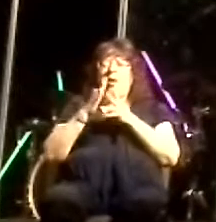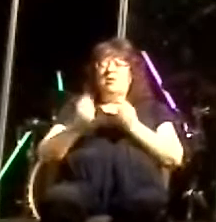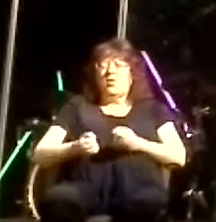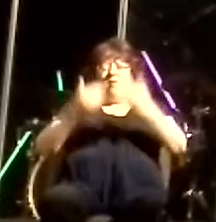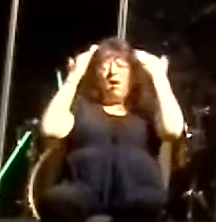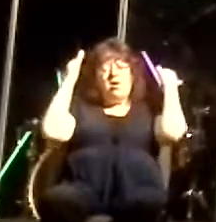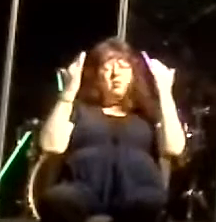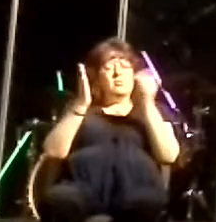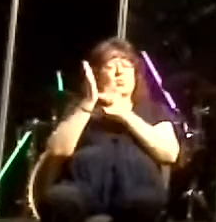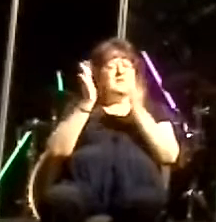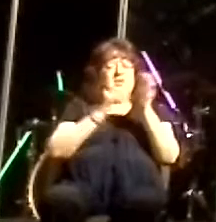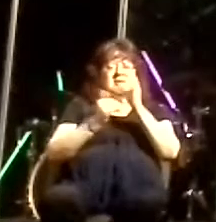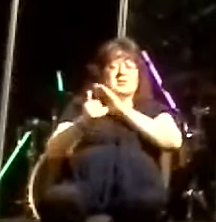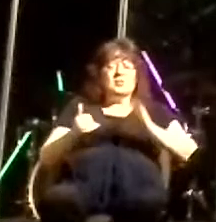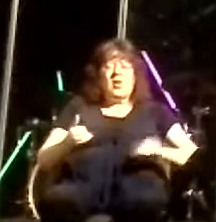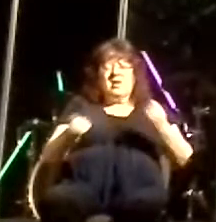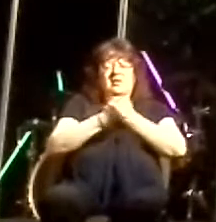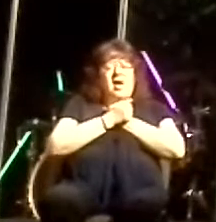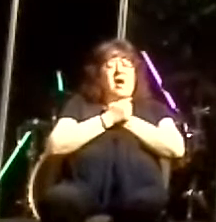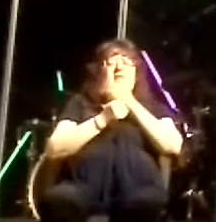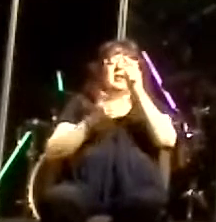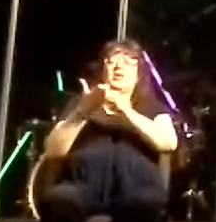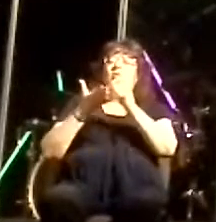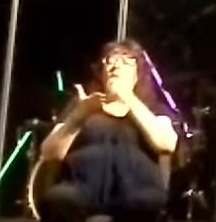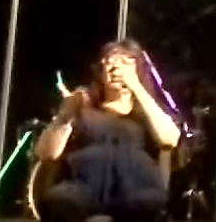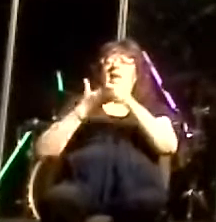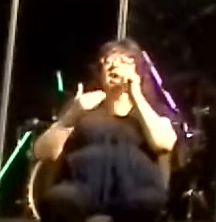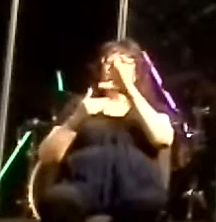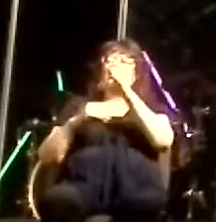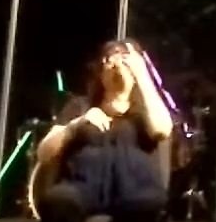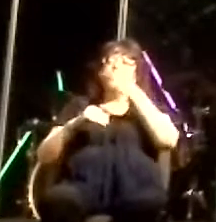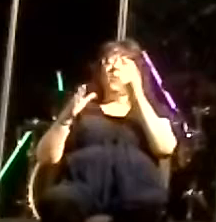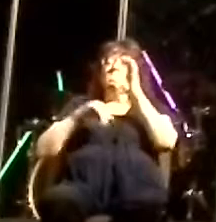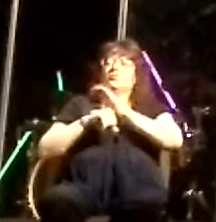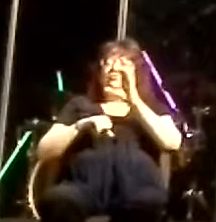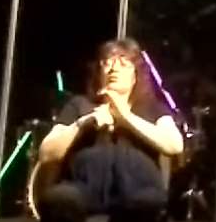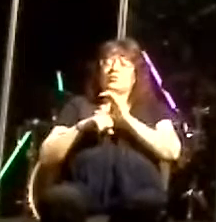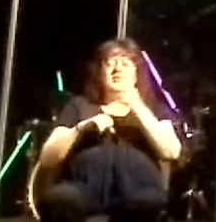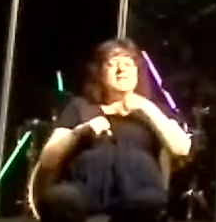says to the church in Rome, as he wrote the letter to them in chapter 8, he said,